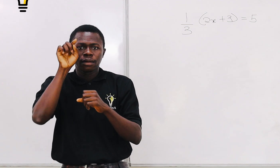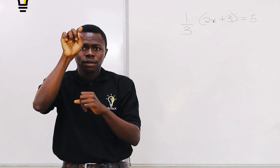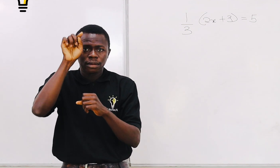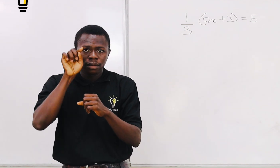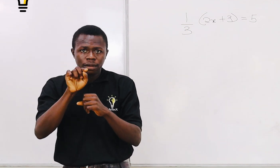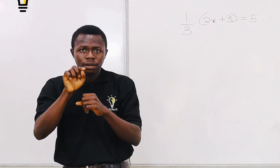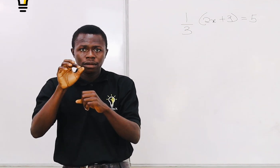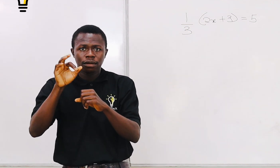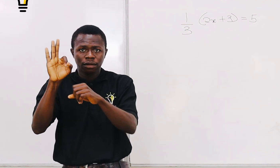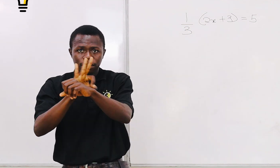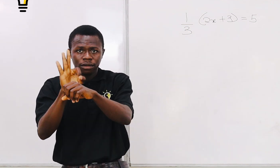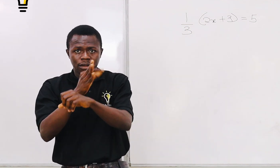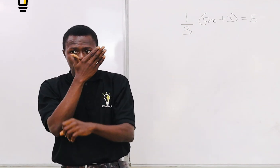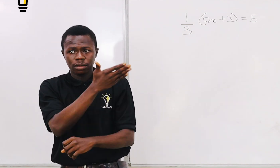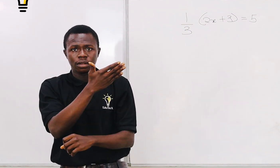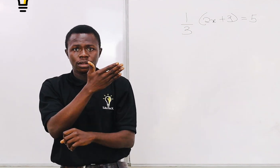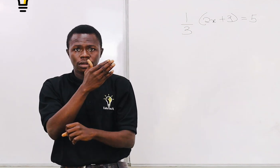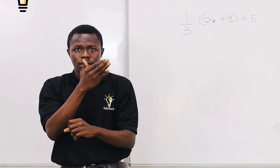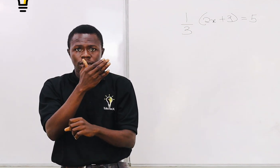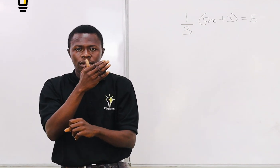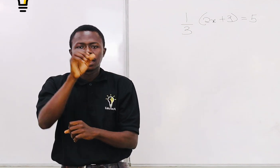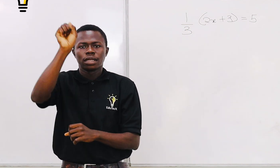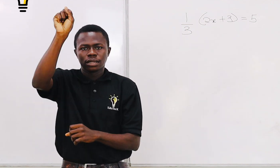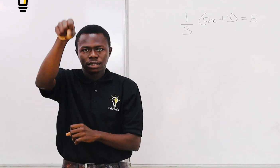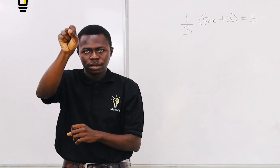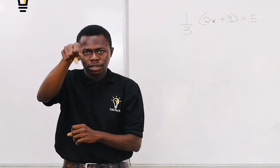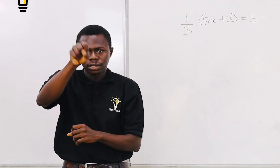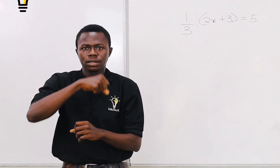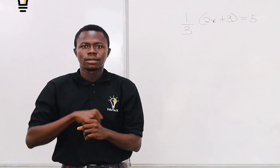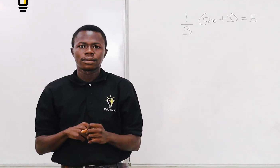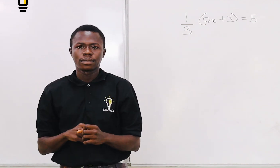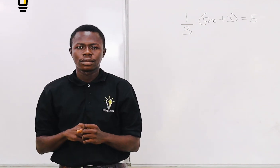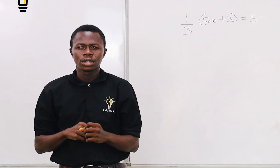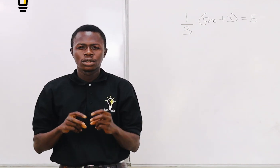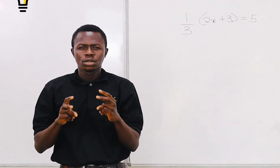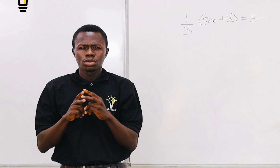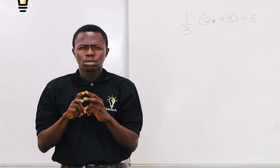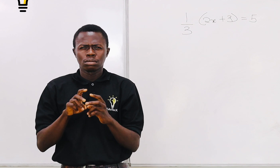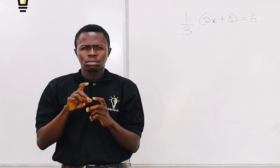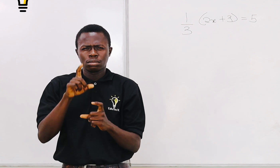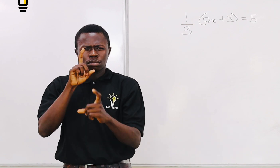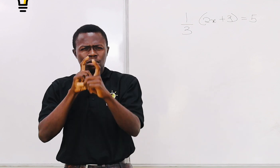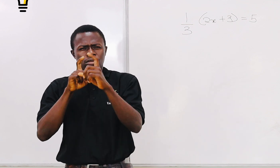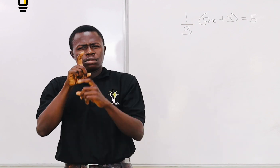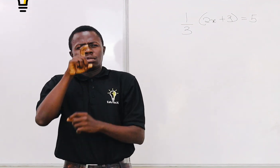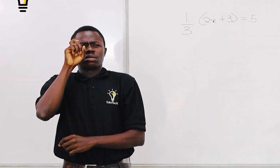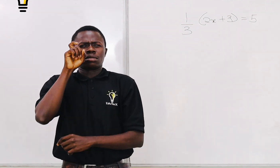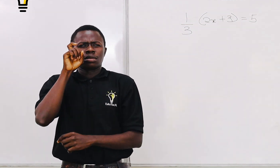we have on the board. And you can see that there is a fraction in the expression. Yes. So the question